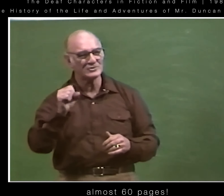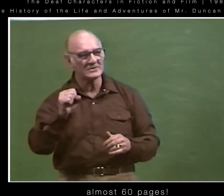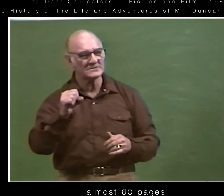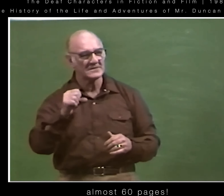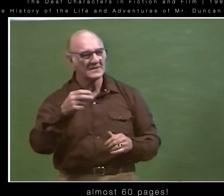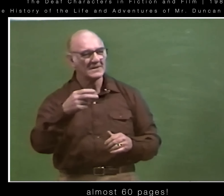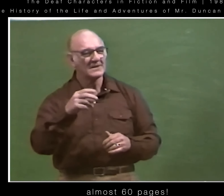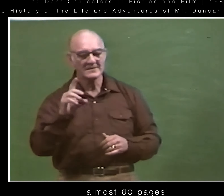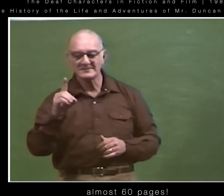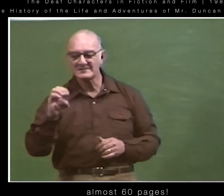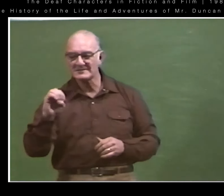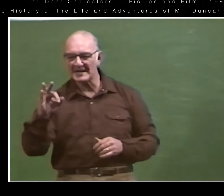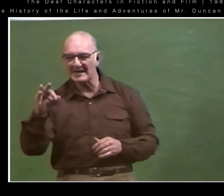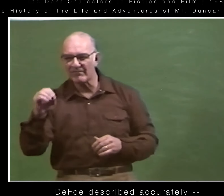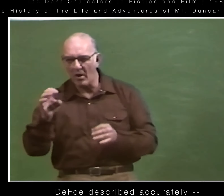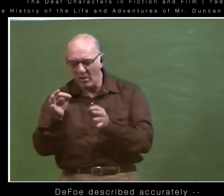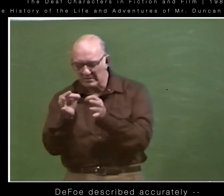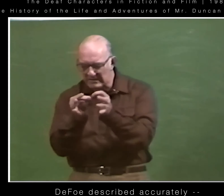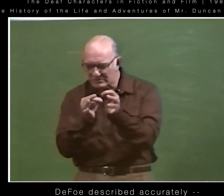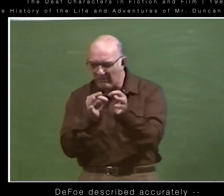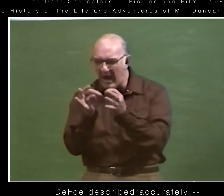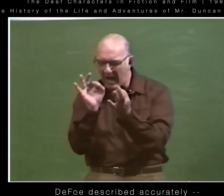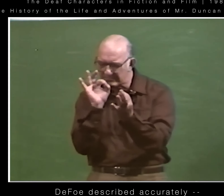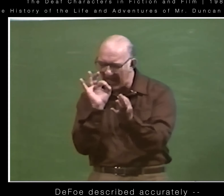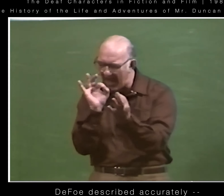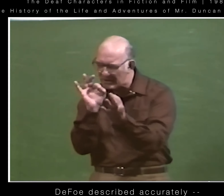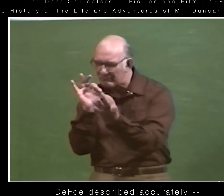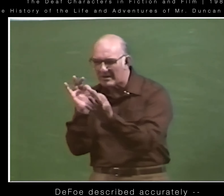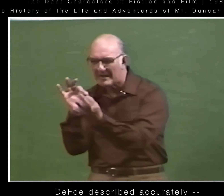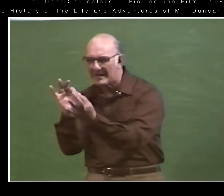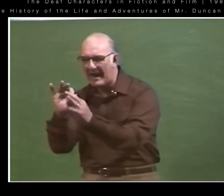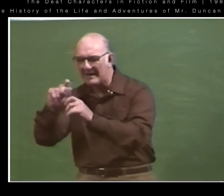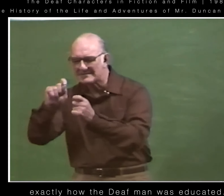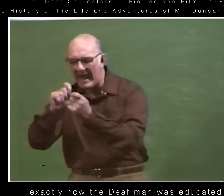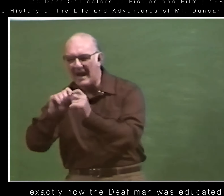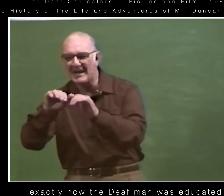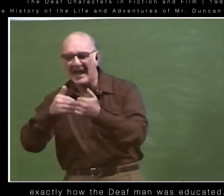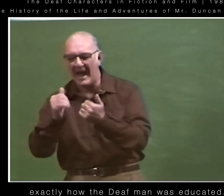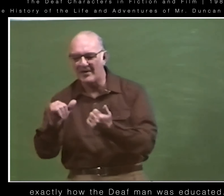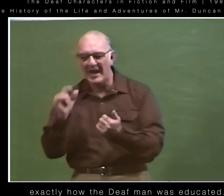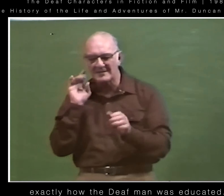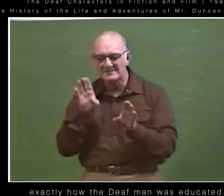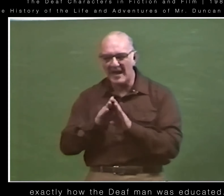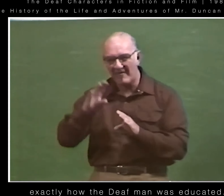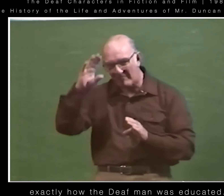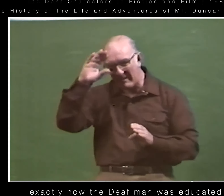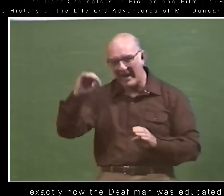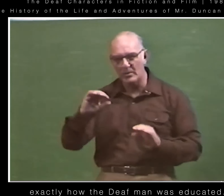pages, Defoe describes accurately exactly how that deaf man